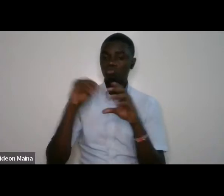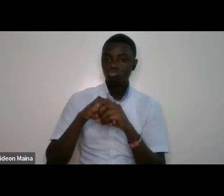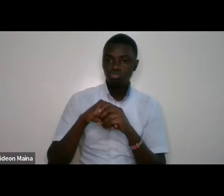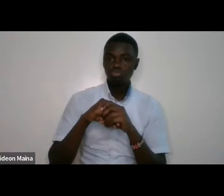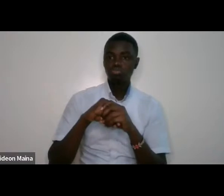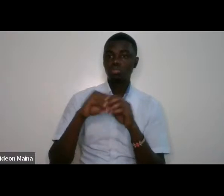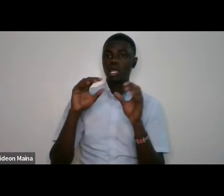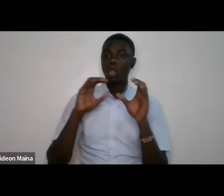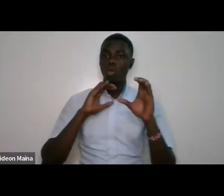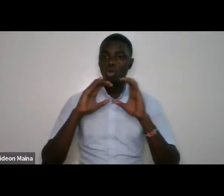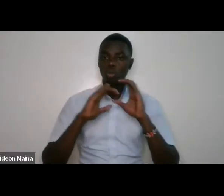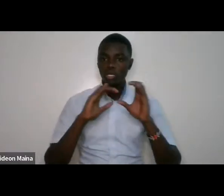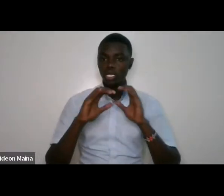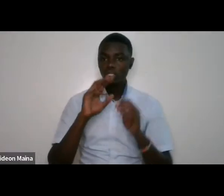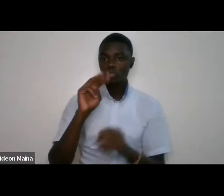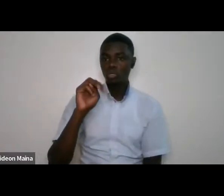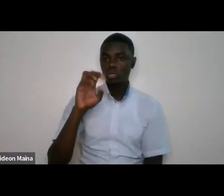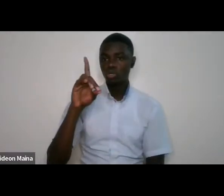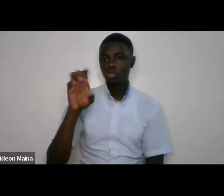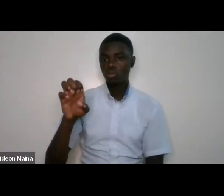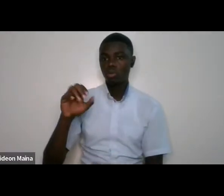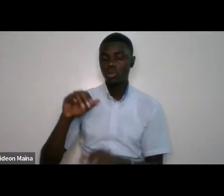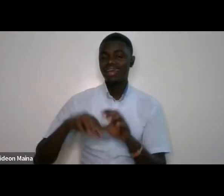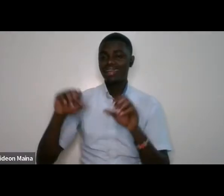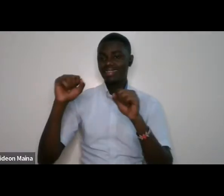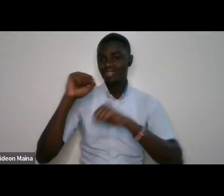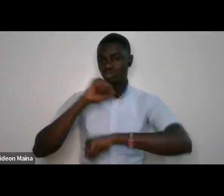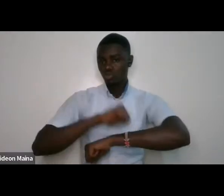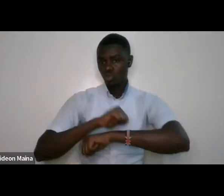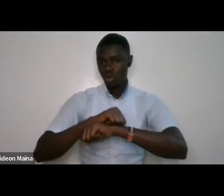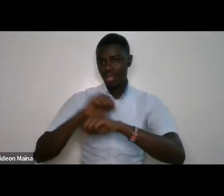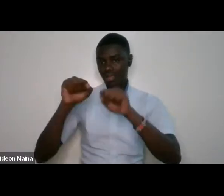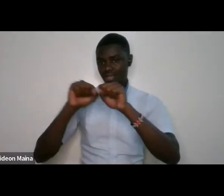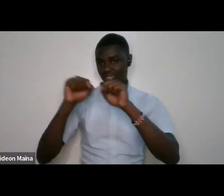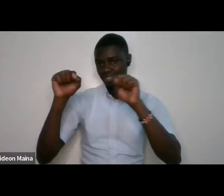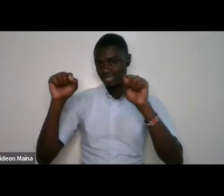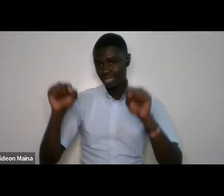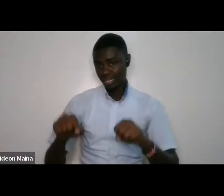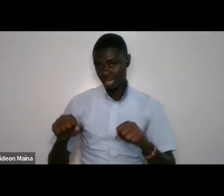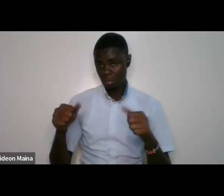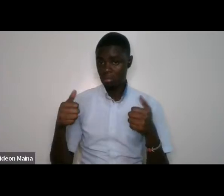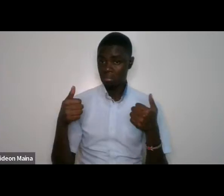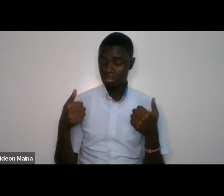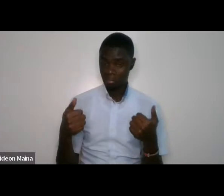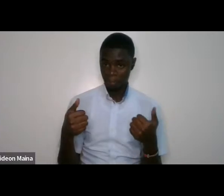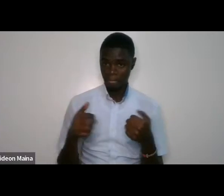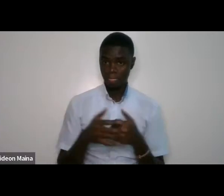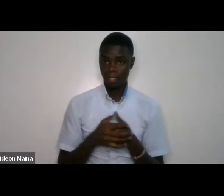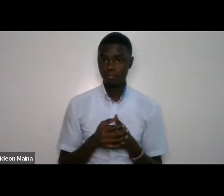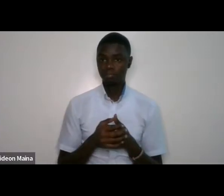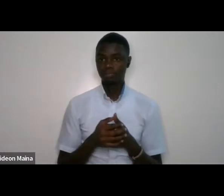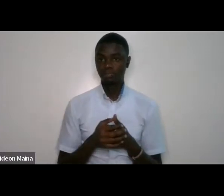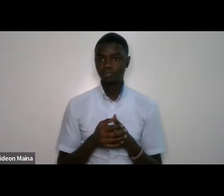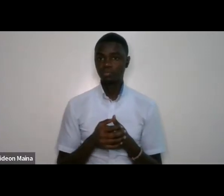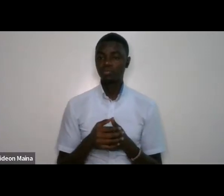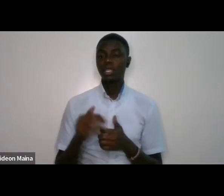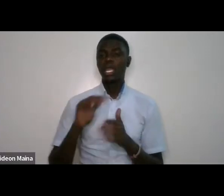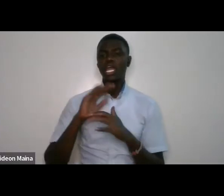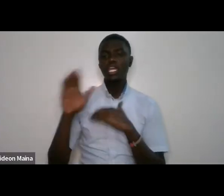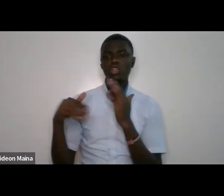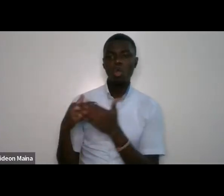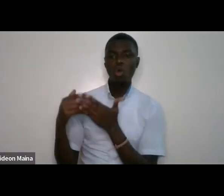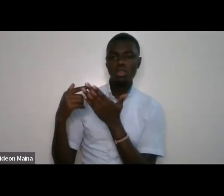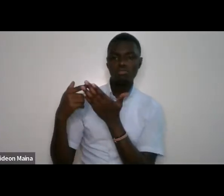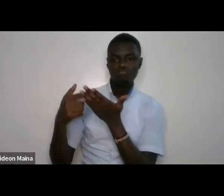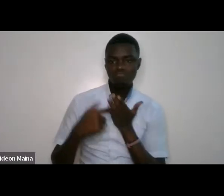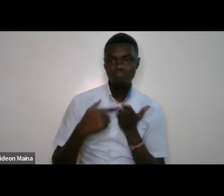communication modes in the schooling system, right? And in all the debates and